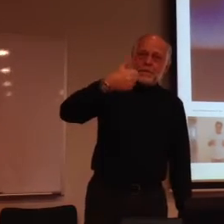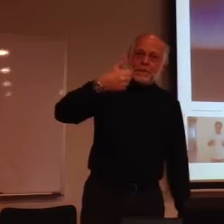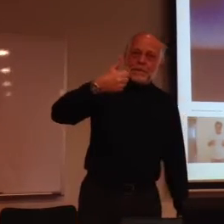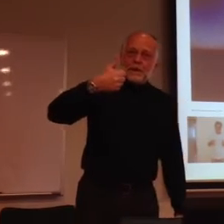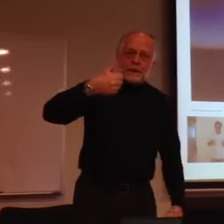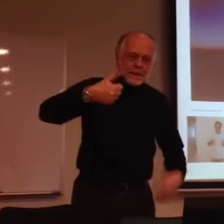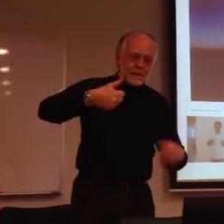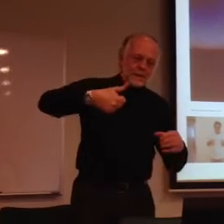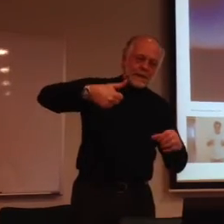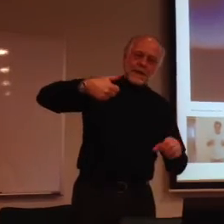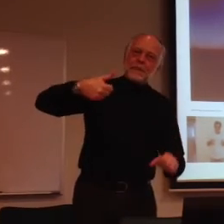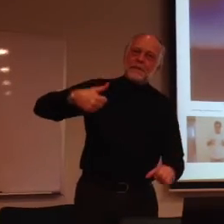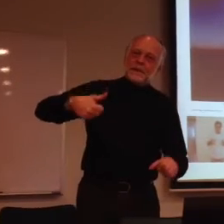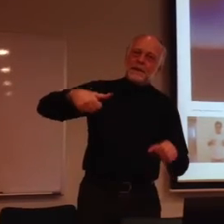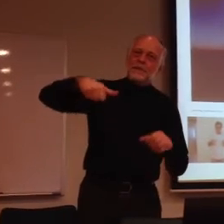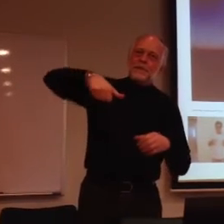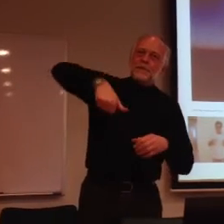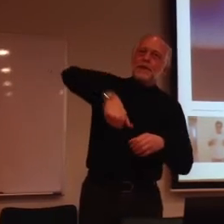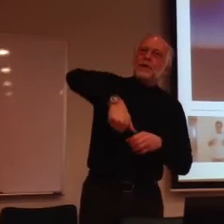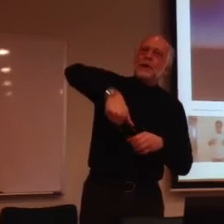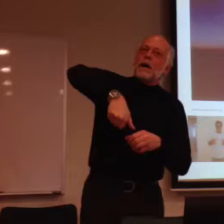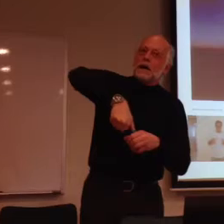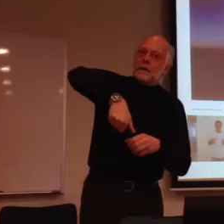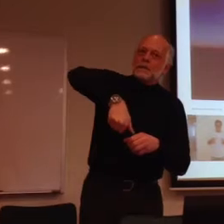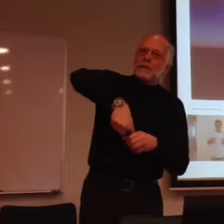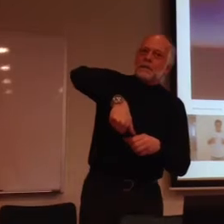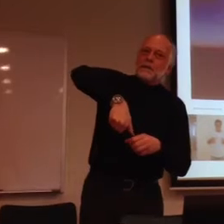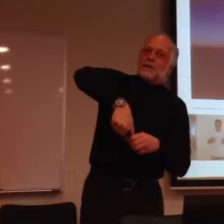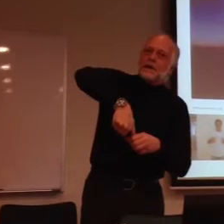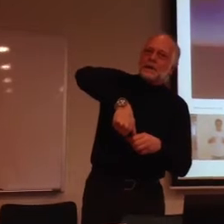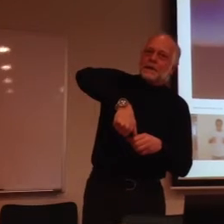first one, that means that you fill your car with gasoline.